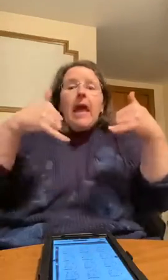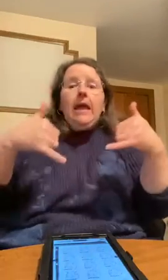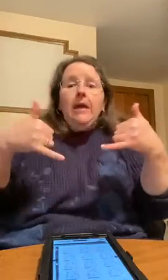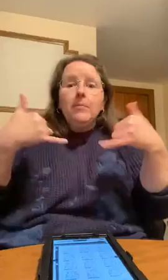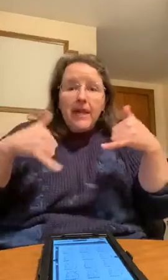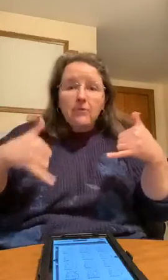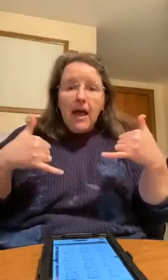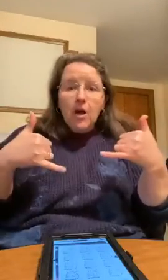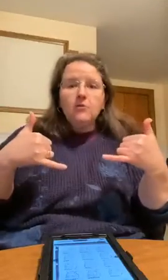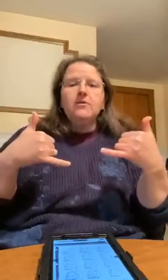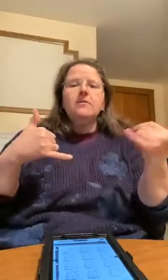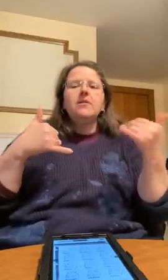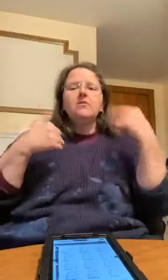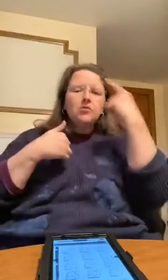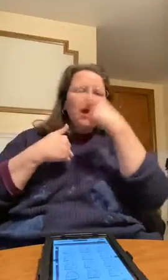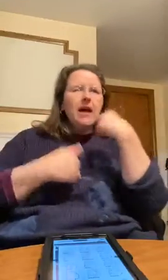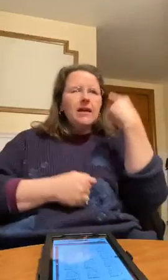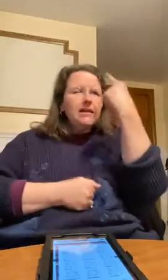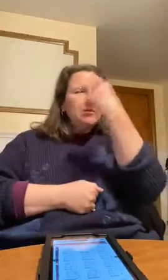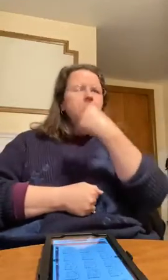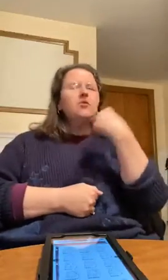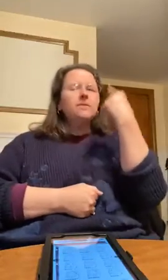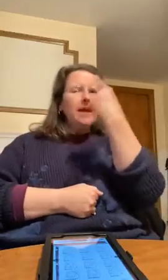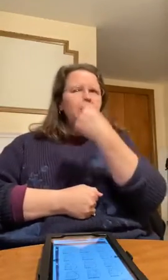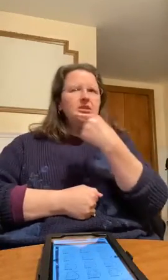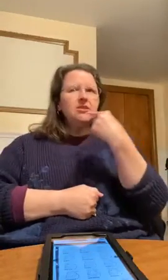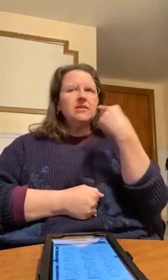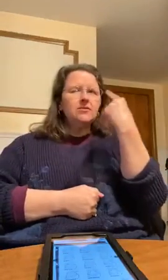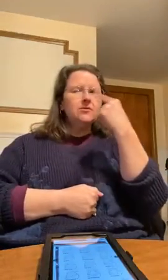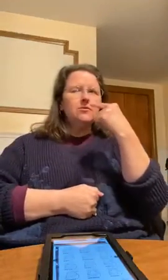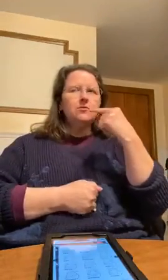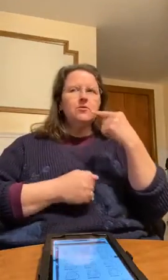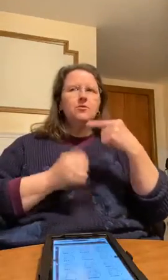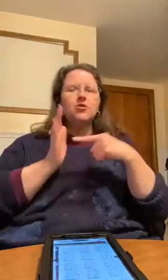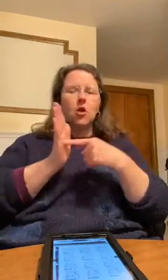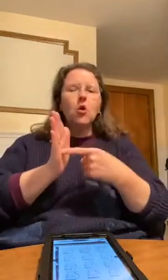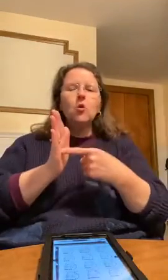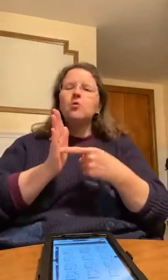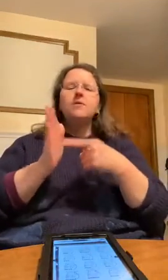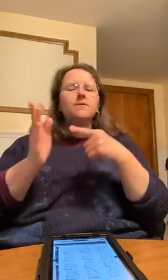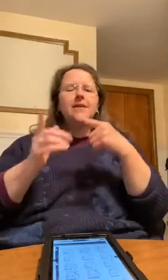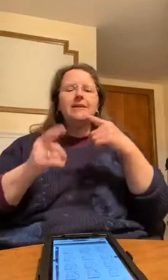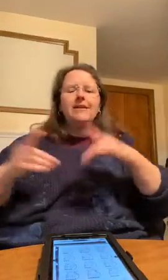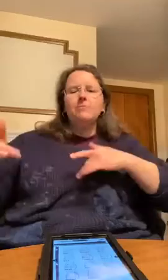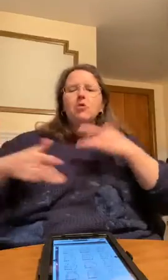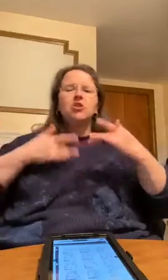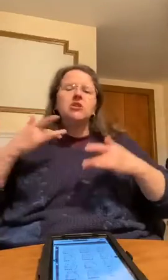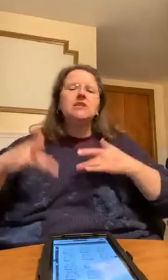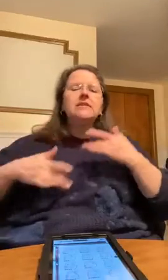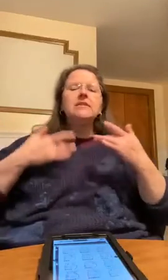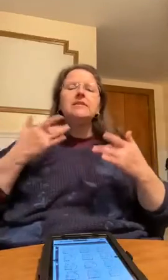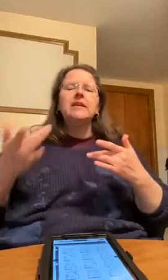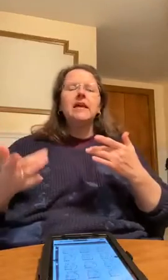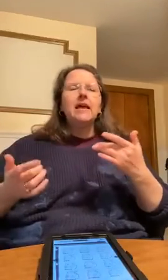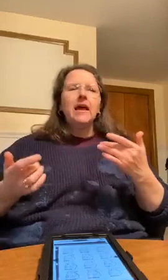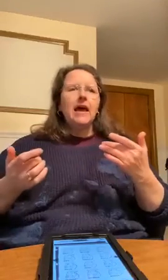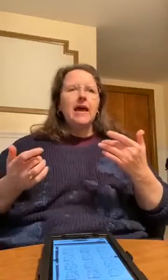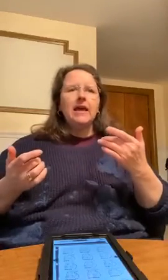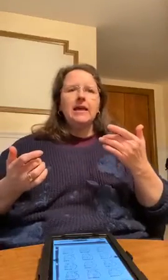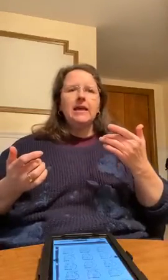play around, use your face to show different emotions